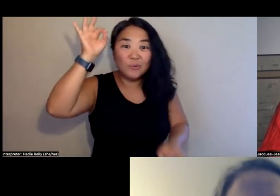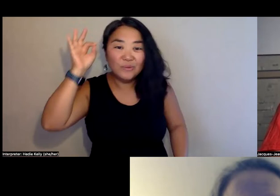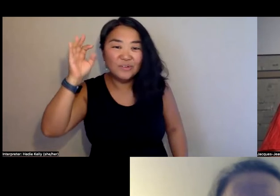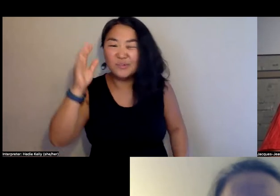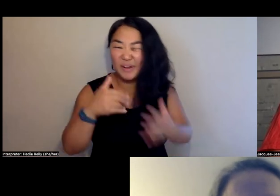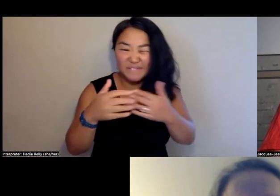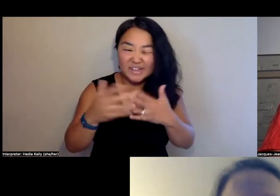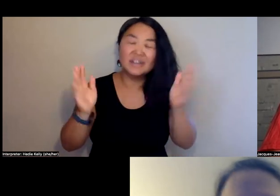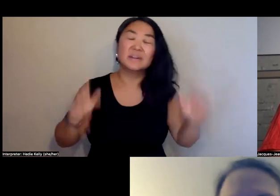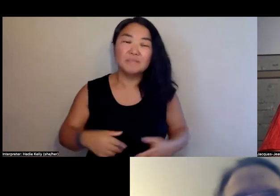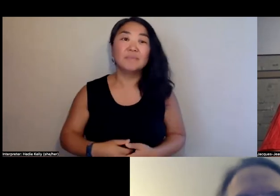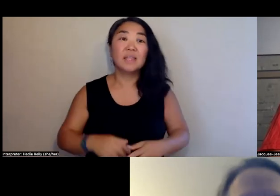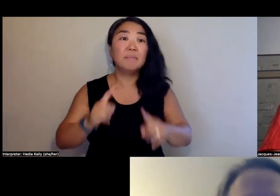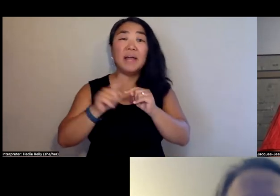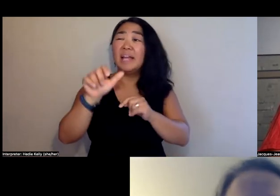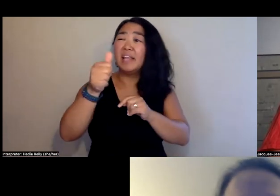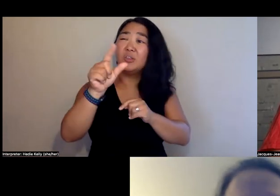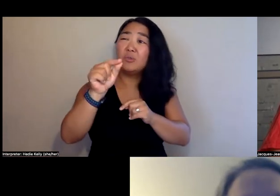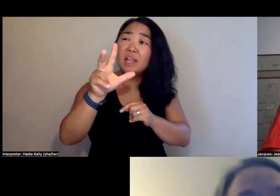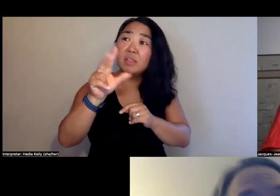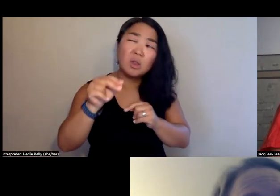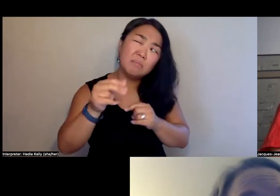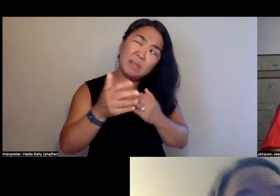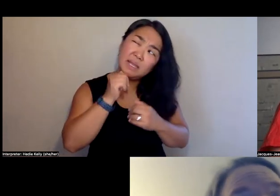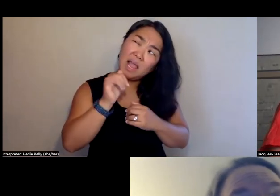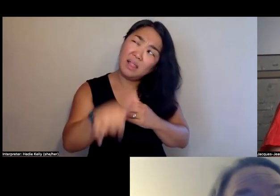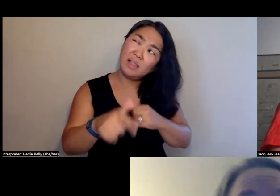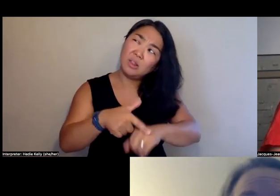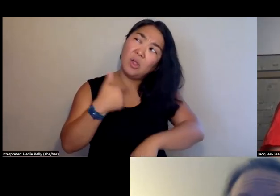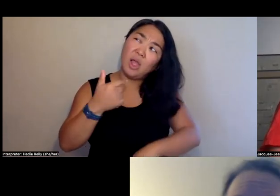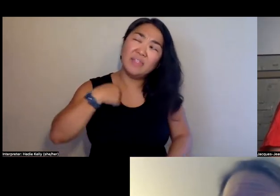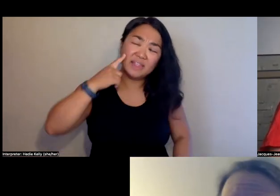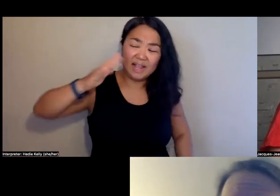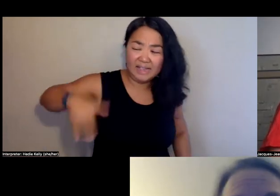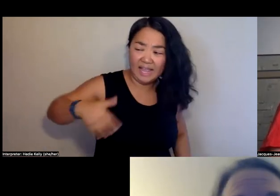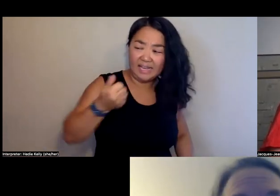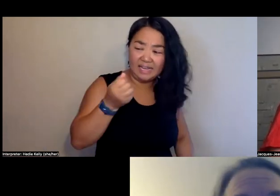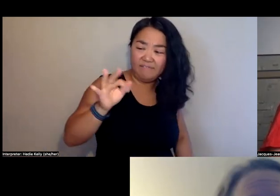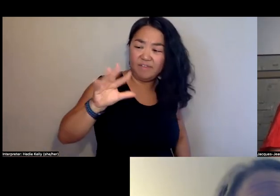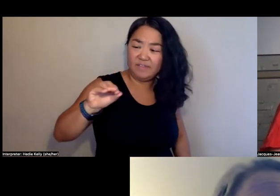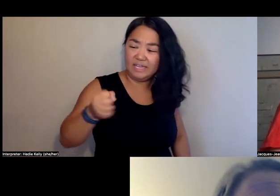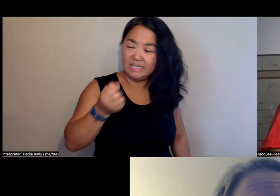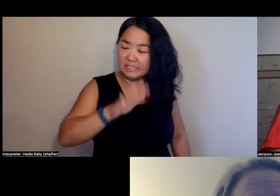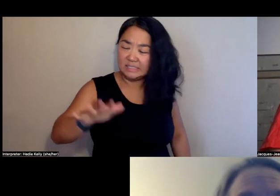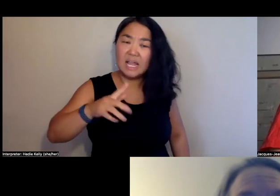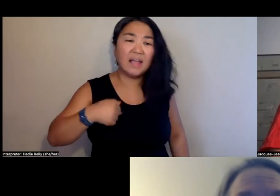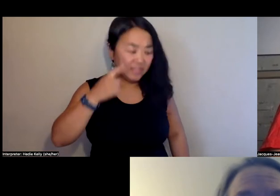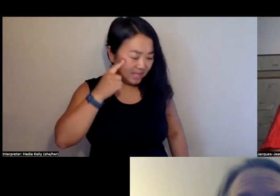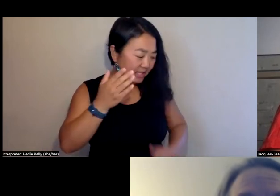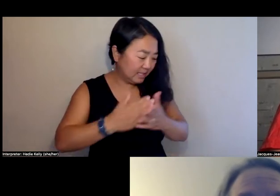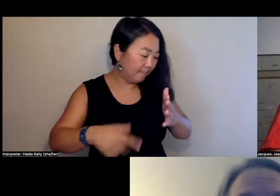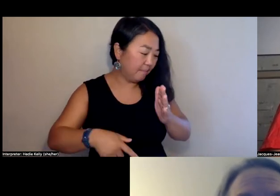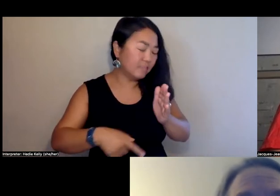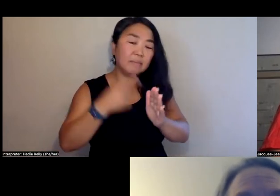that decades later, maybe not that long, maybe that was in the late 50s and sometime in the early